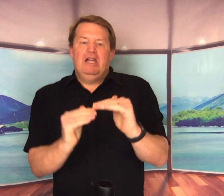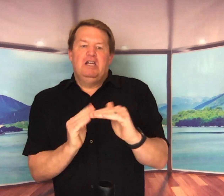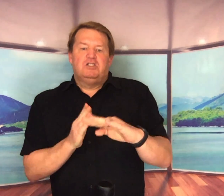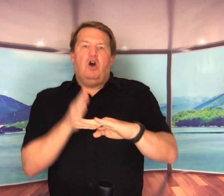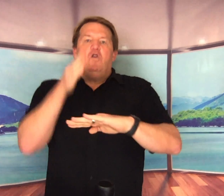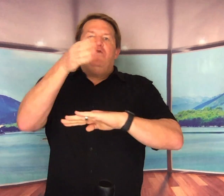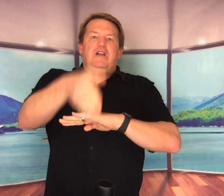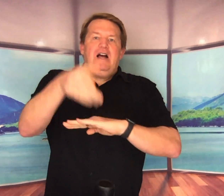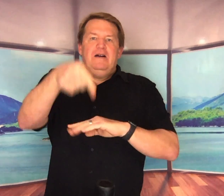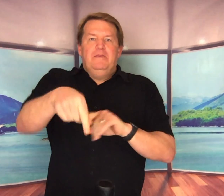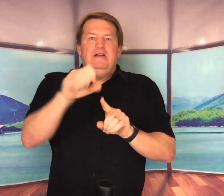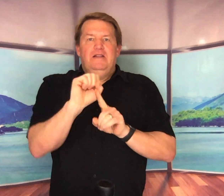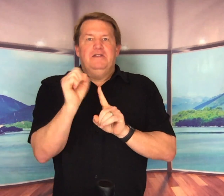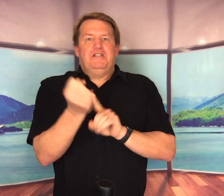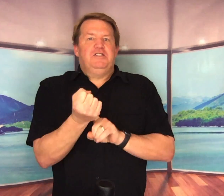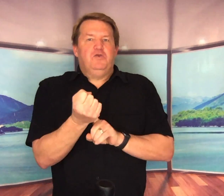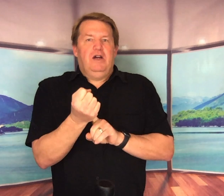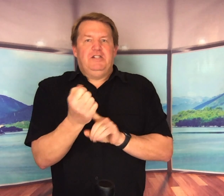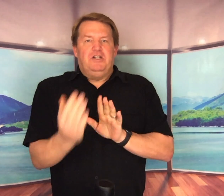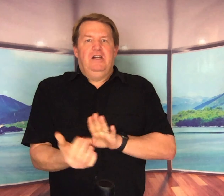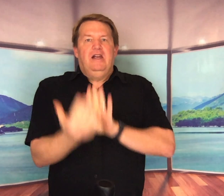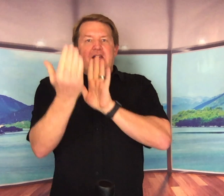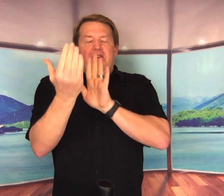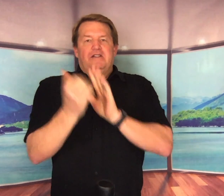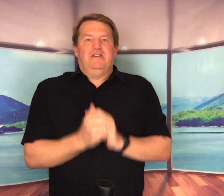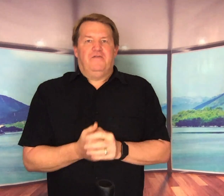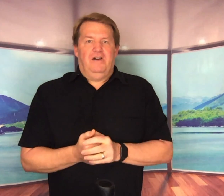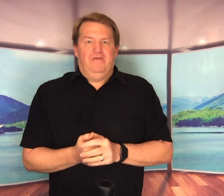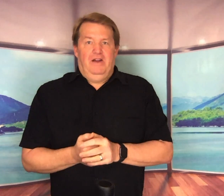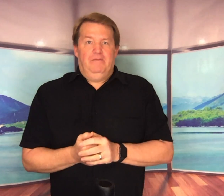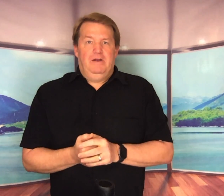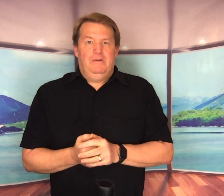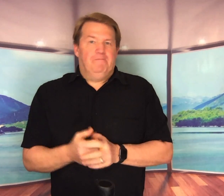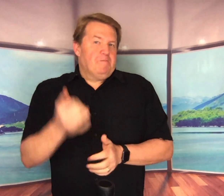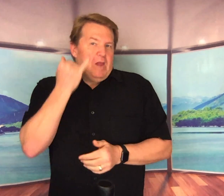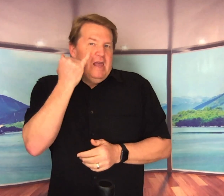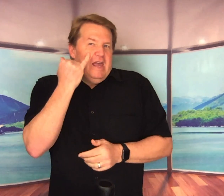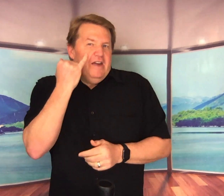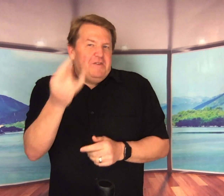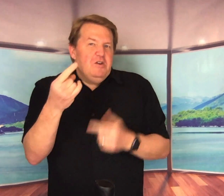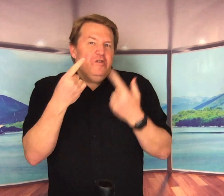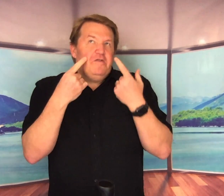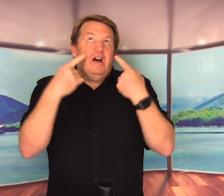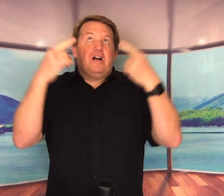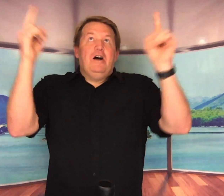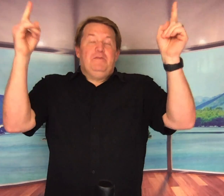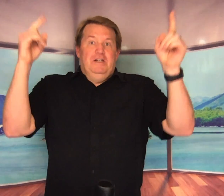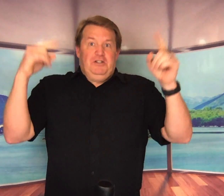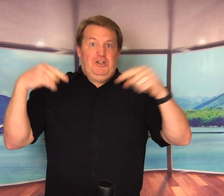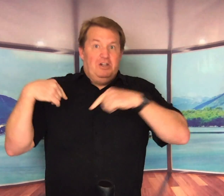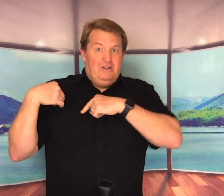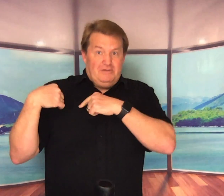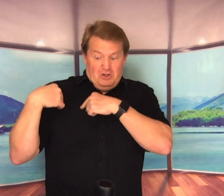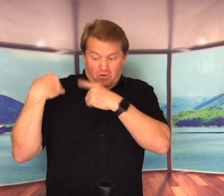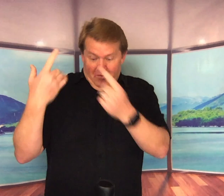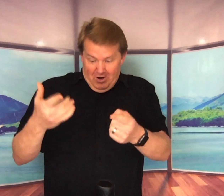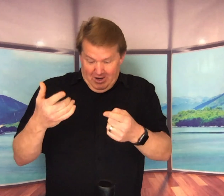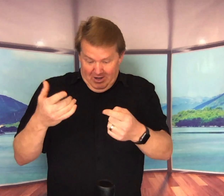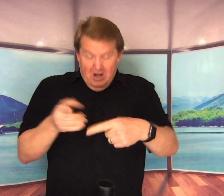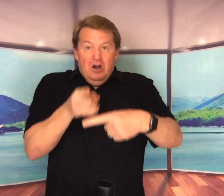to overcome the situation that's in front of them. If you've accomplished so far where